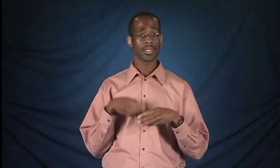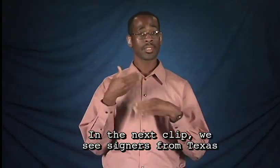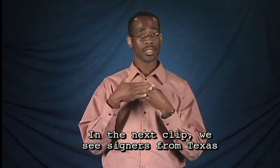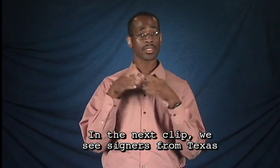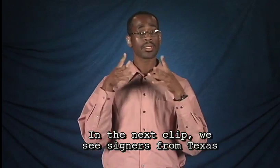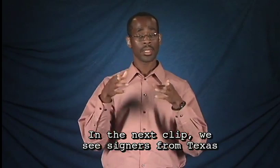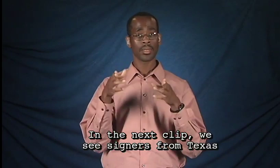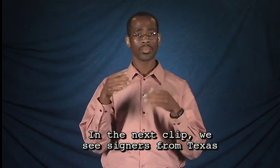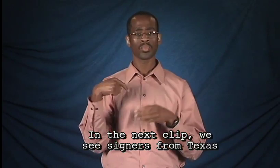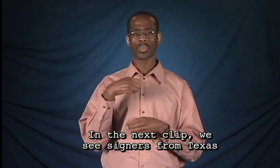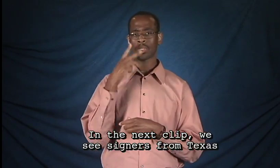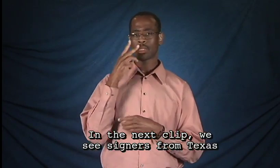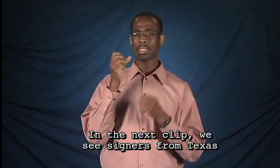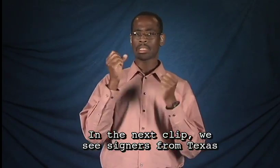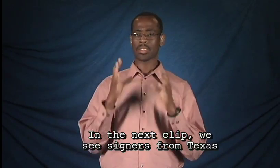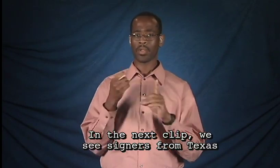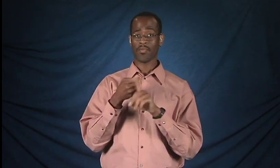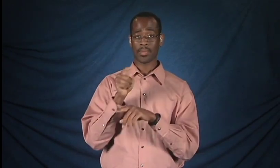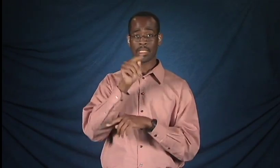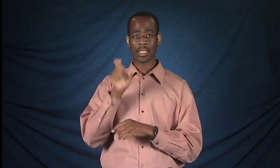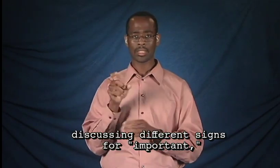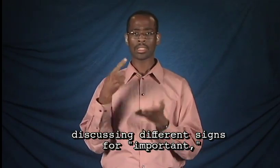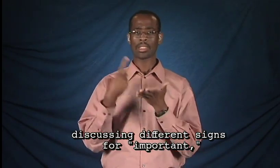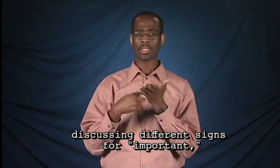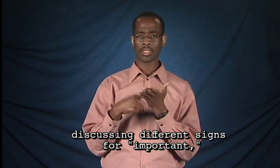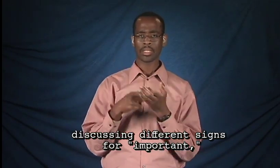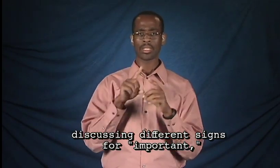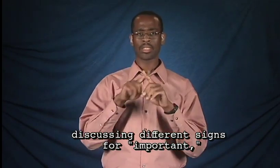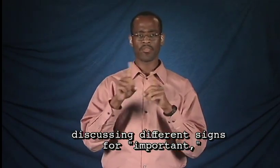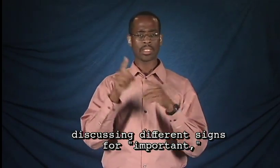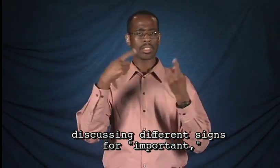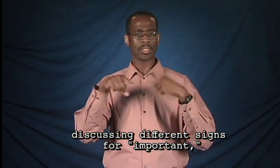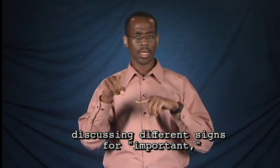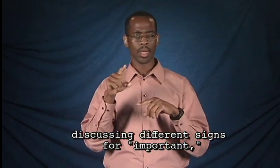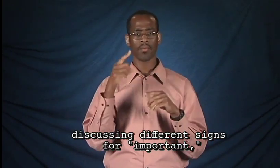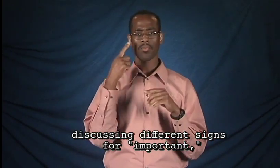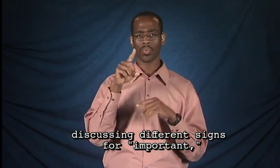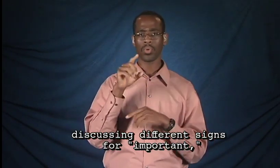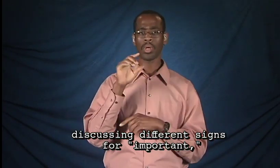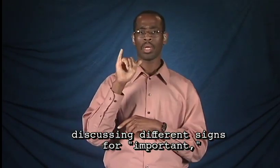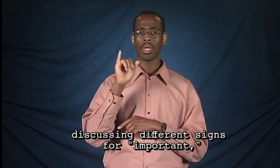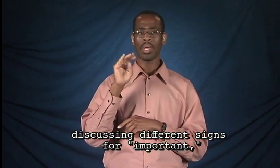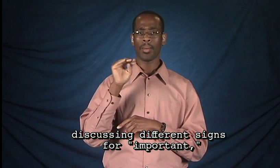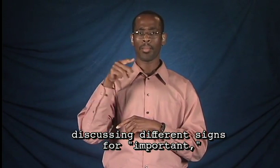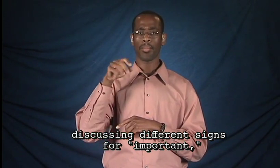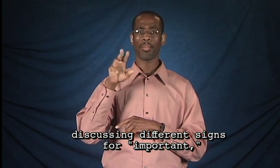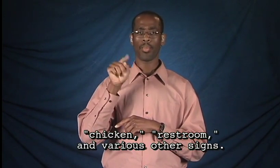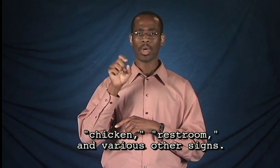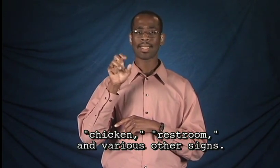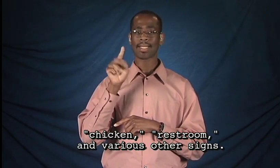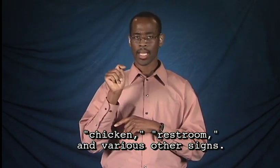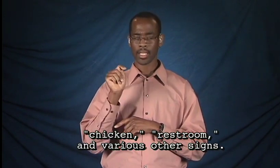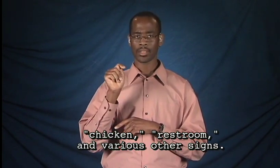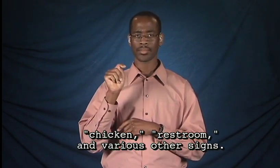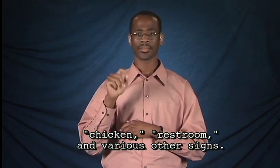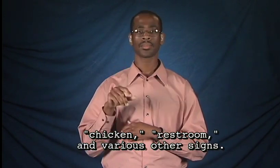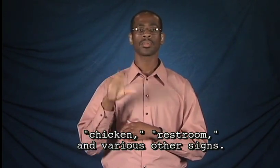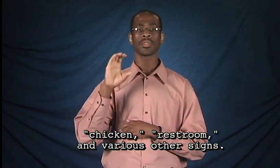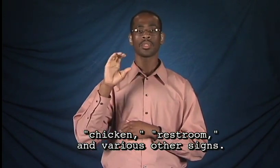In the next clip, we see signers from Texas discussing different signs for important,